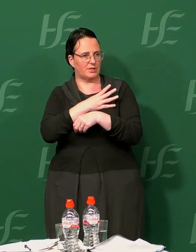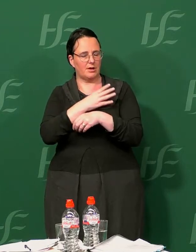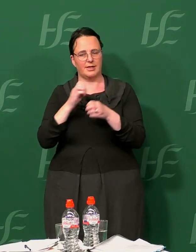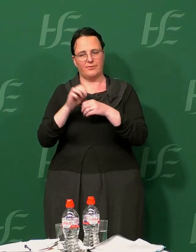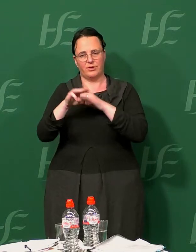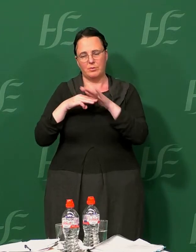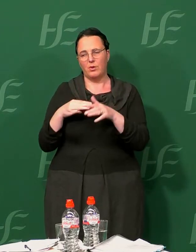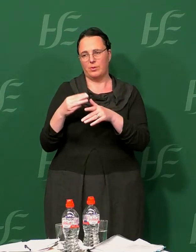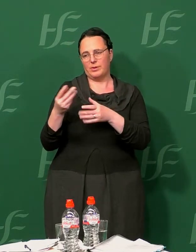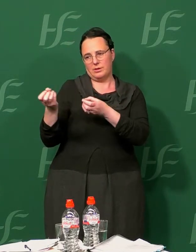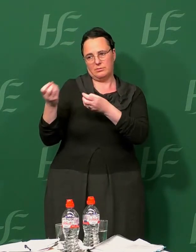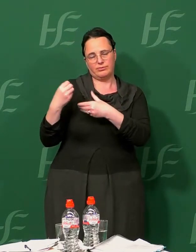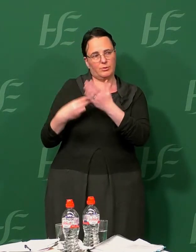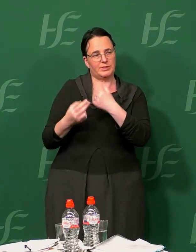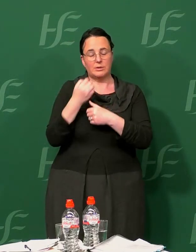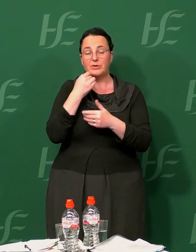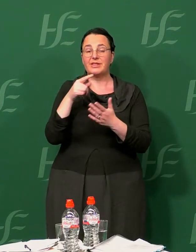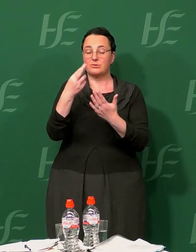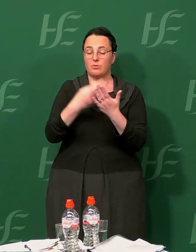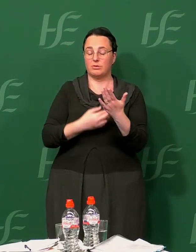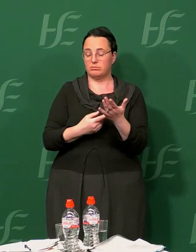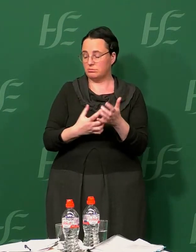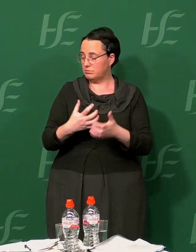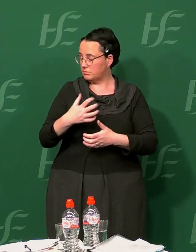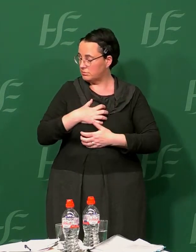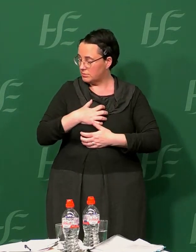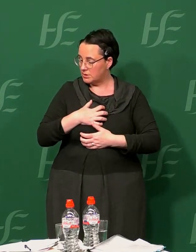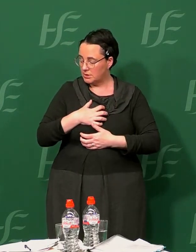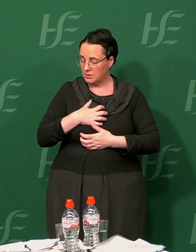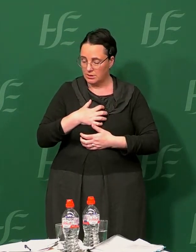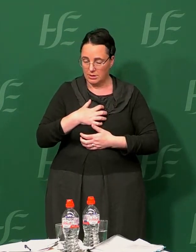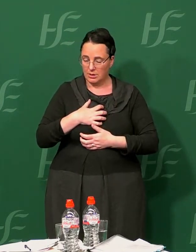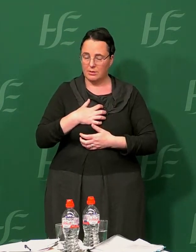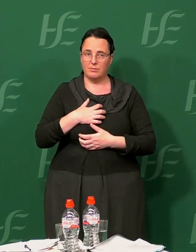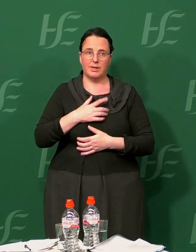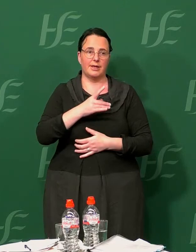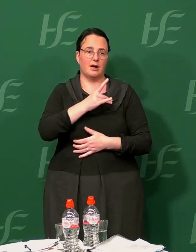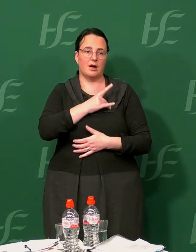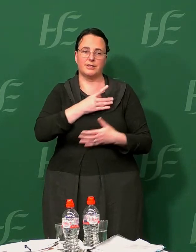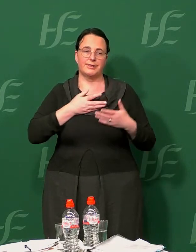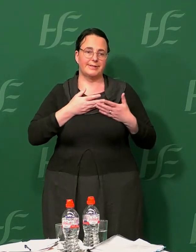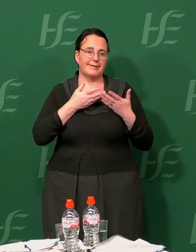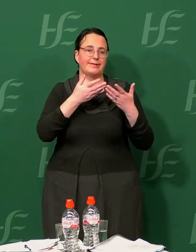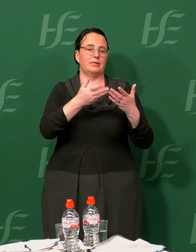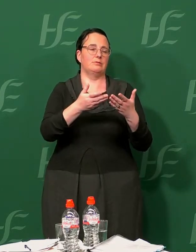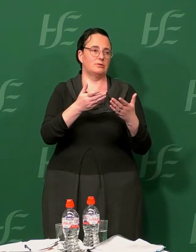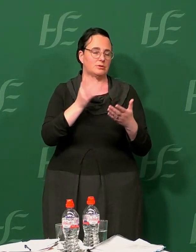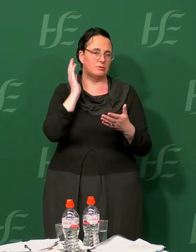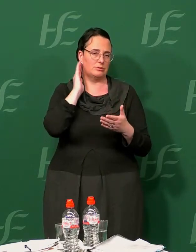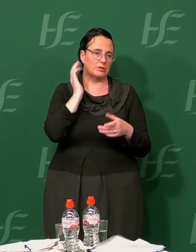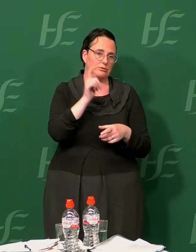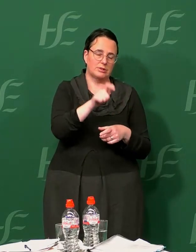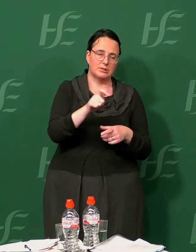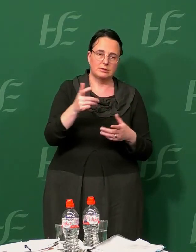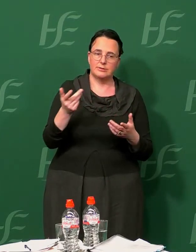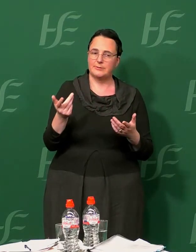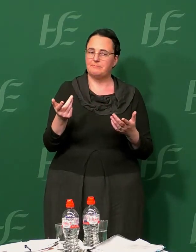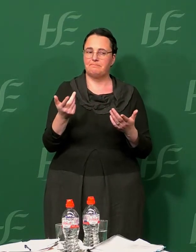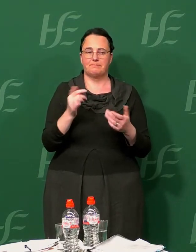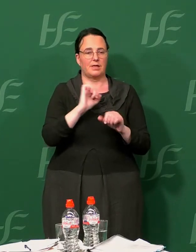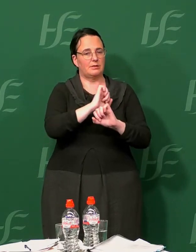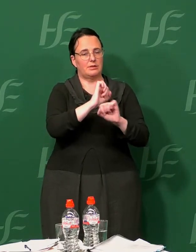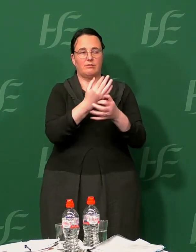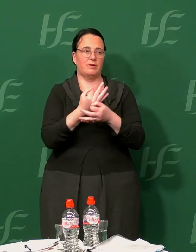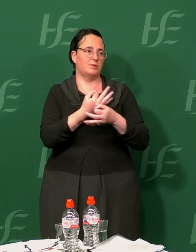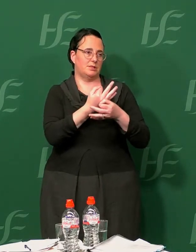progress. But this is quite a shocking report, and my heart truly goes out to the residents who were abused by another resident and indeed their